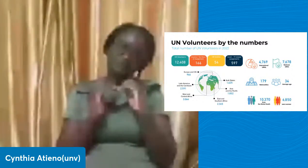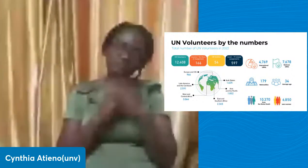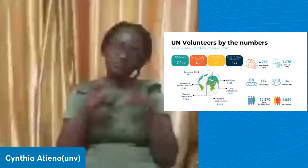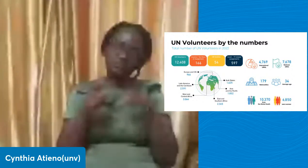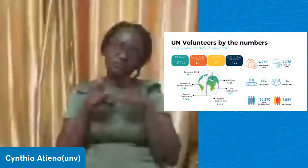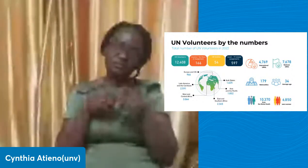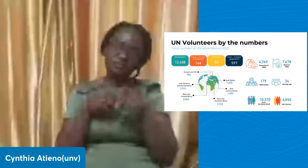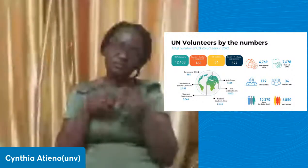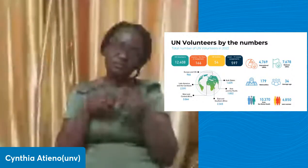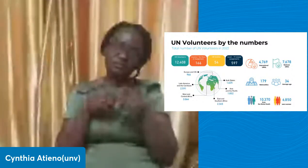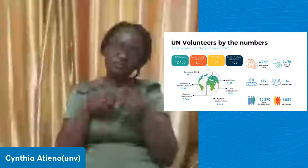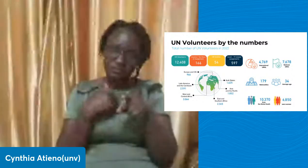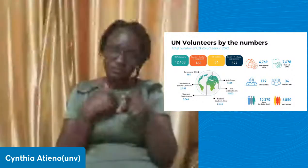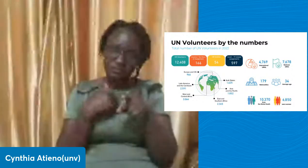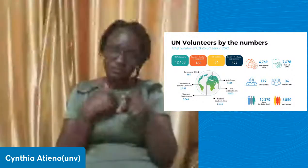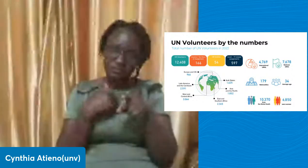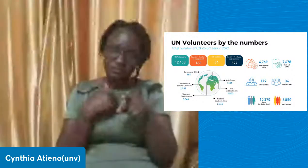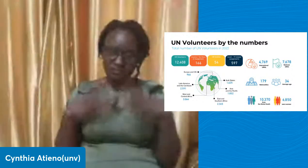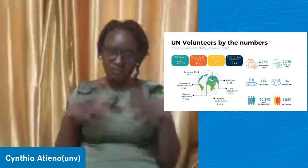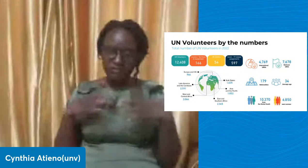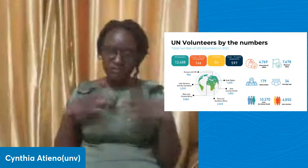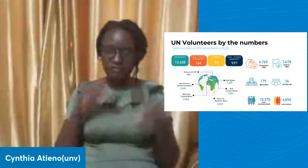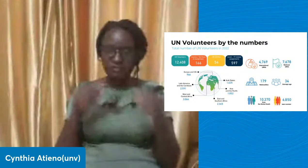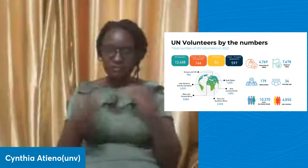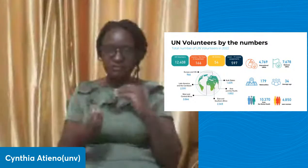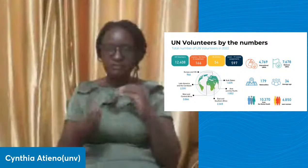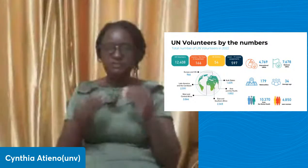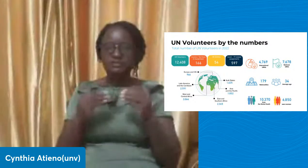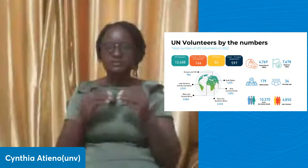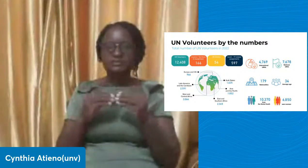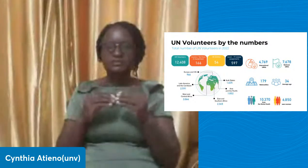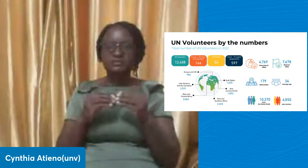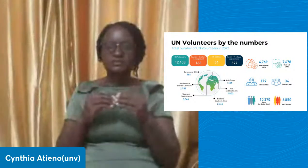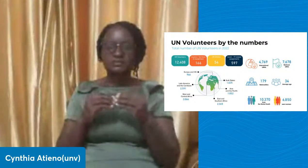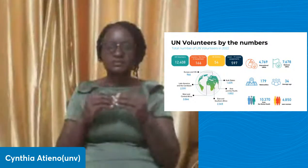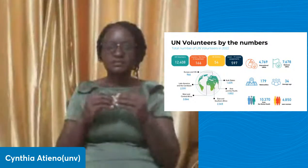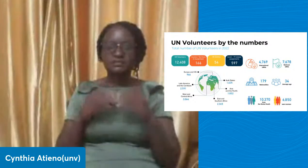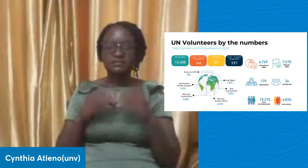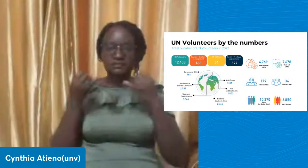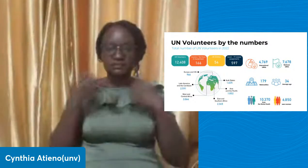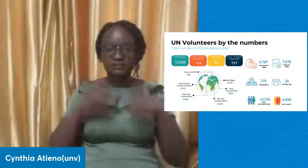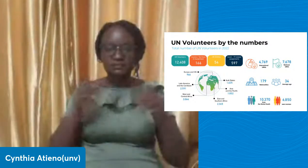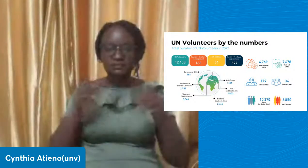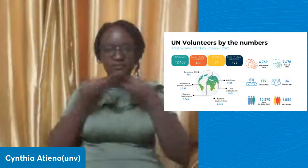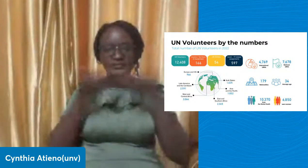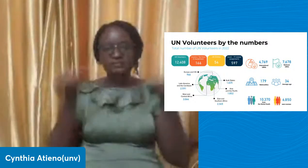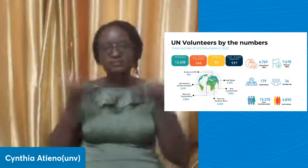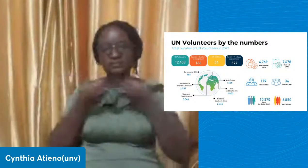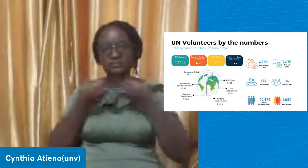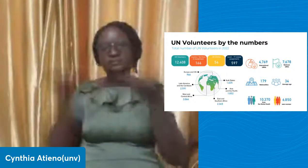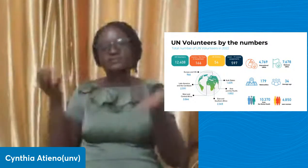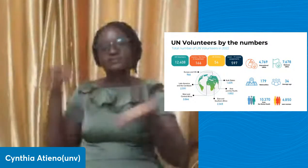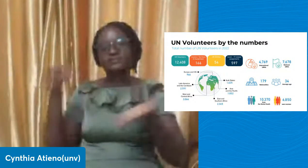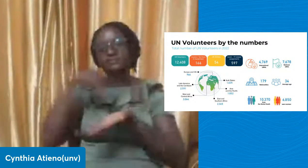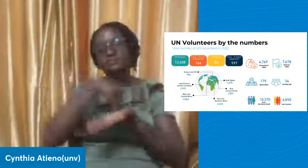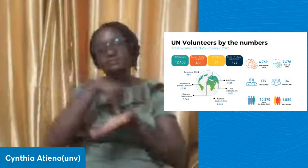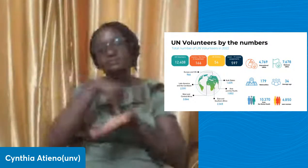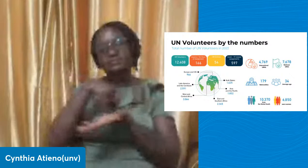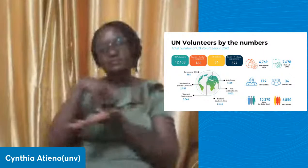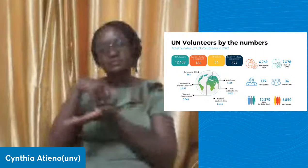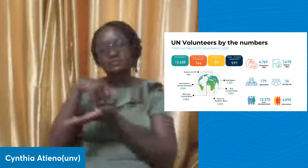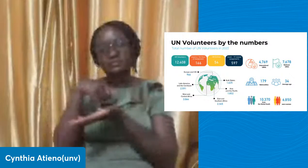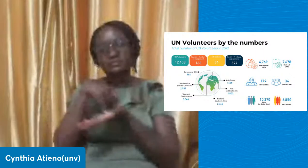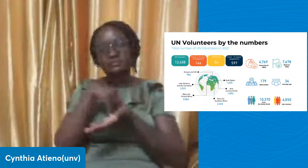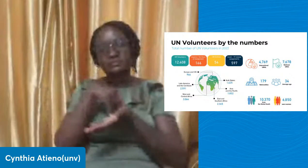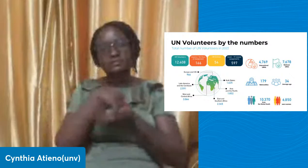disabilities, which is a step towards promoting inclusivity and breaking down barriers that often prevent